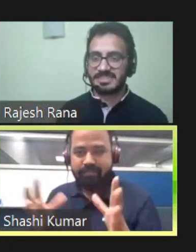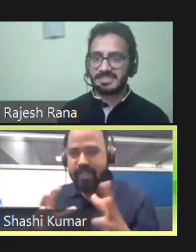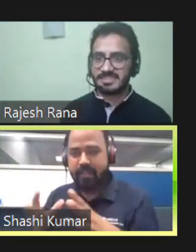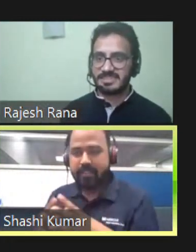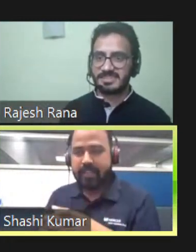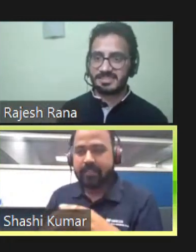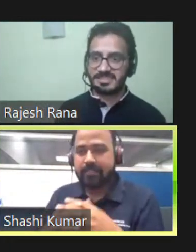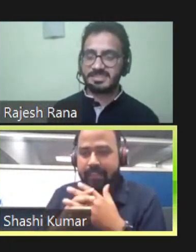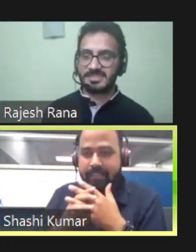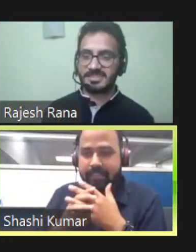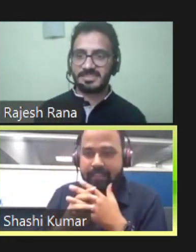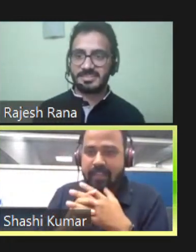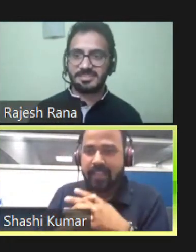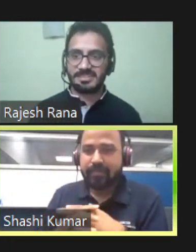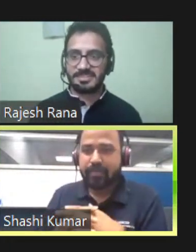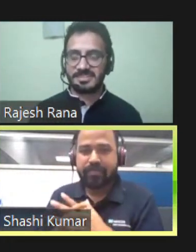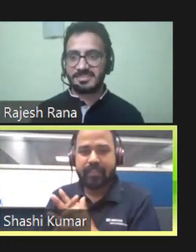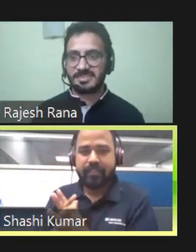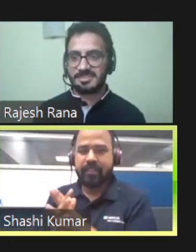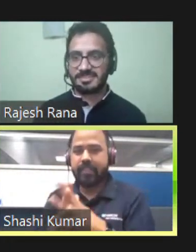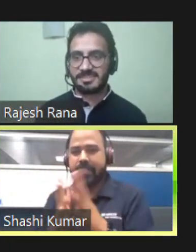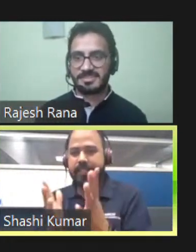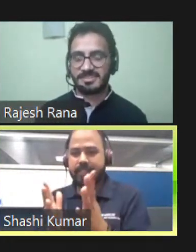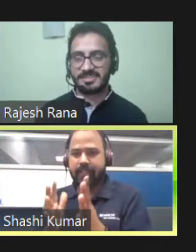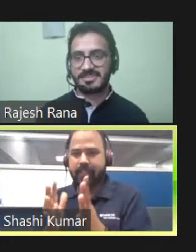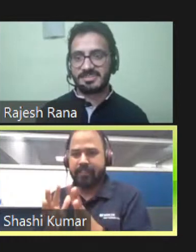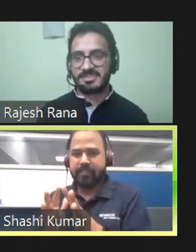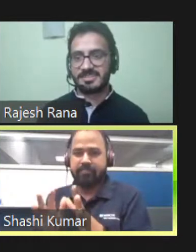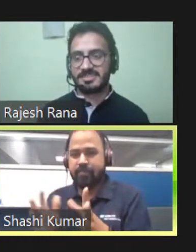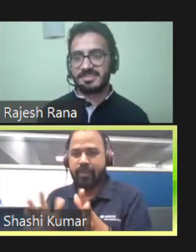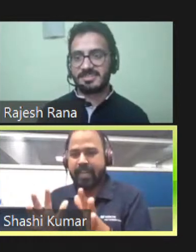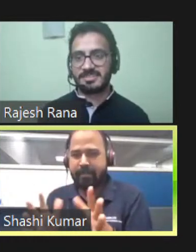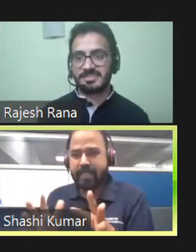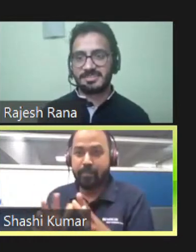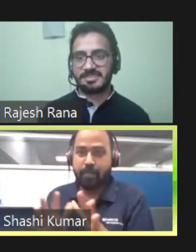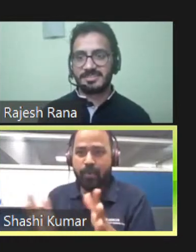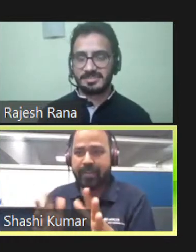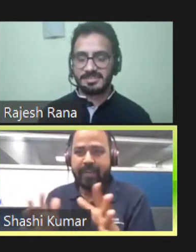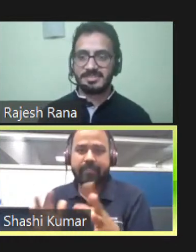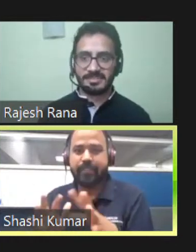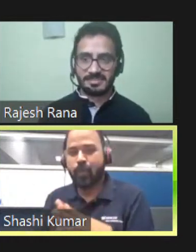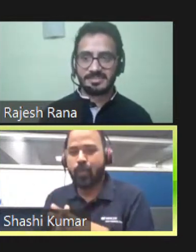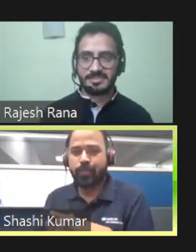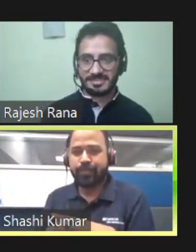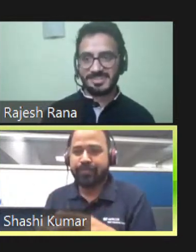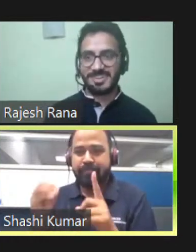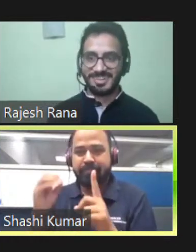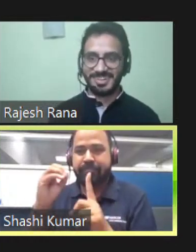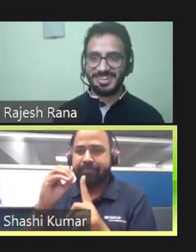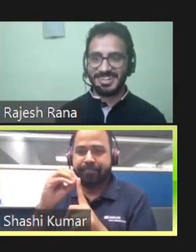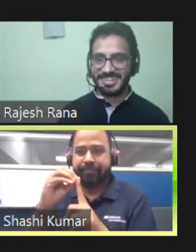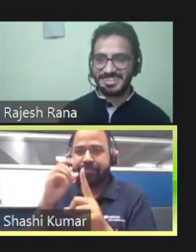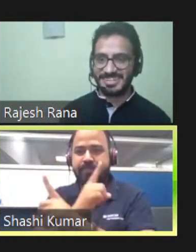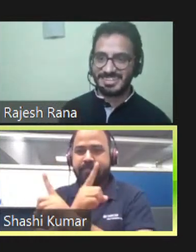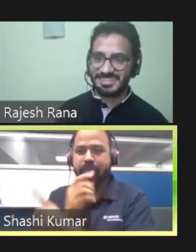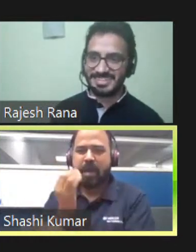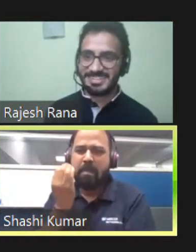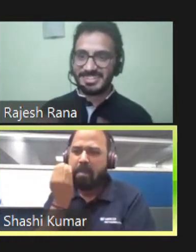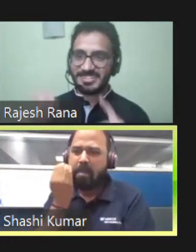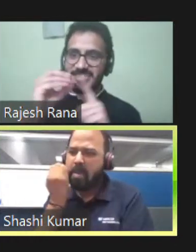the kind of like things. If professor, teacher is not happening, boring. So.